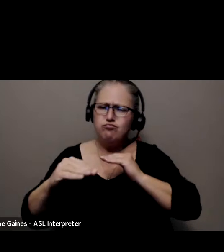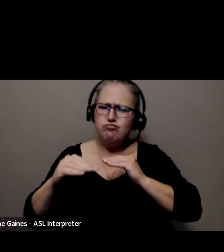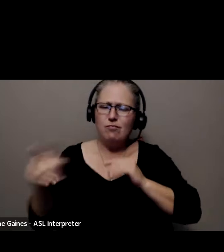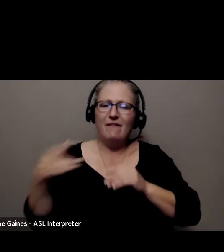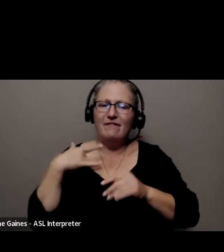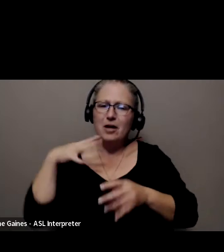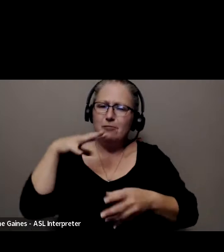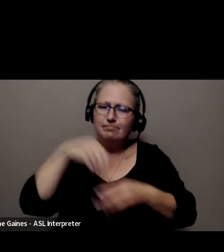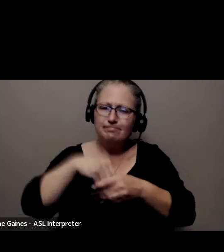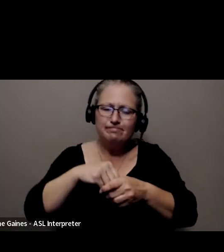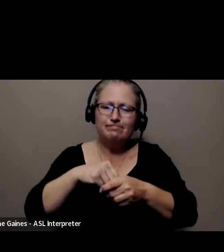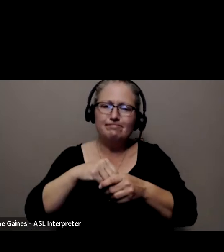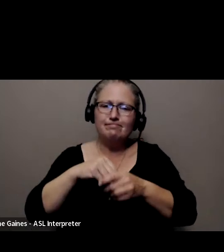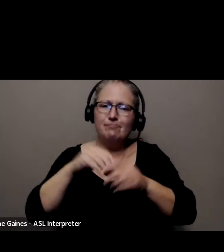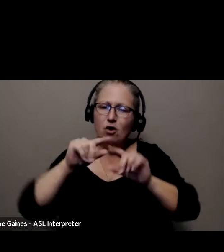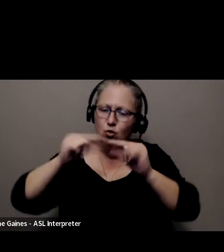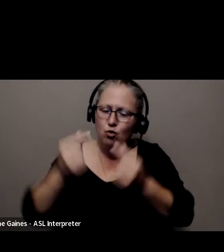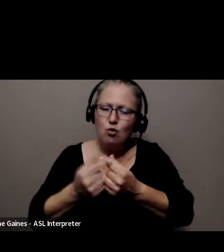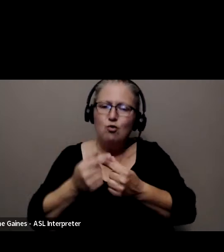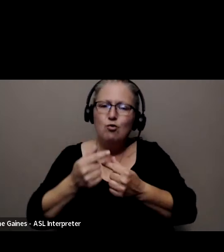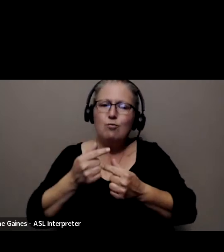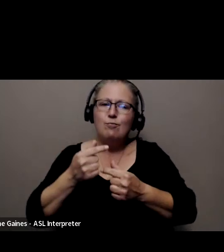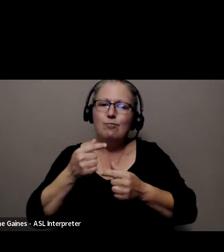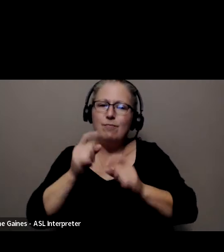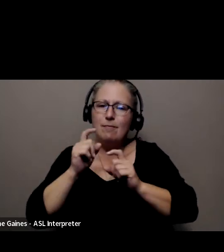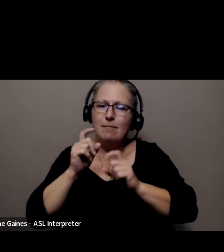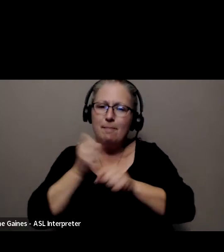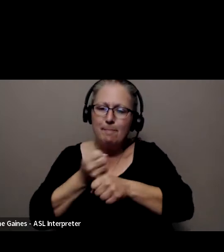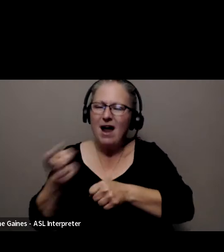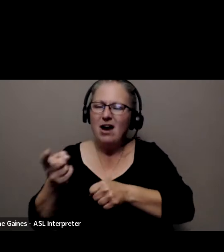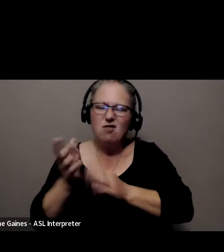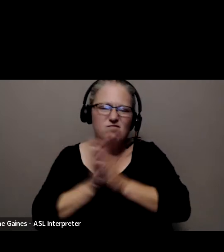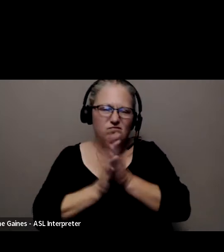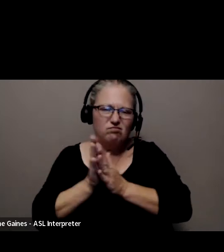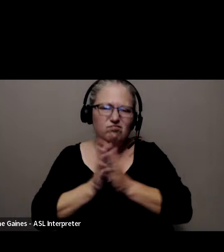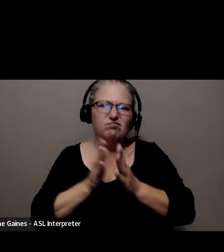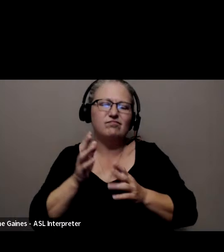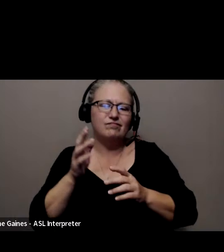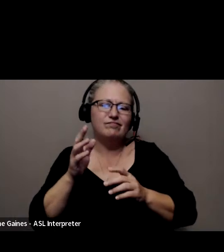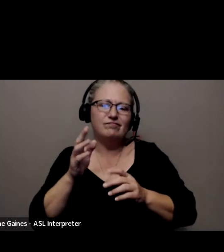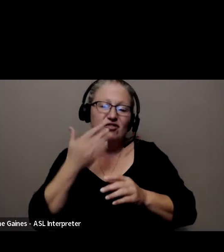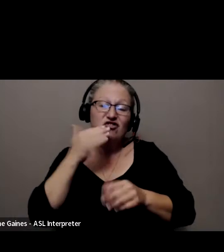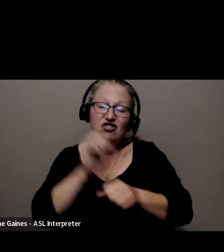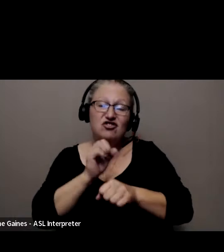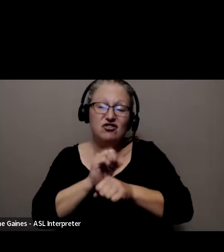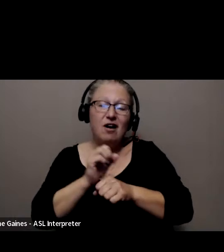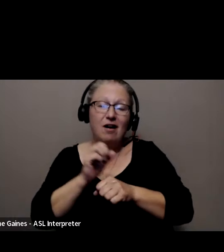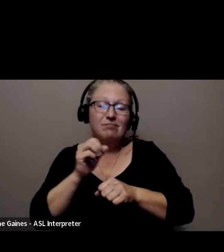of, you know, a group, and gave her determination. So it's a good job. Appreciate it.